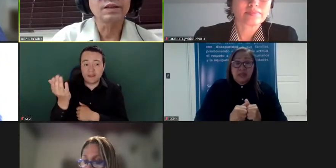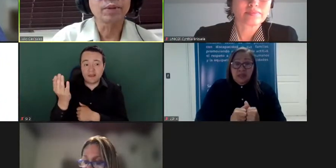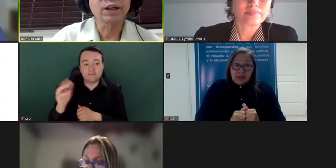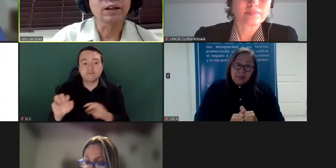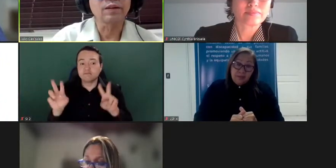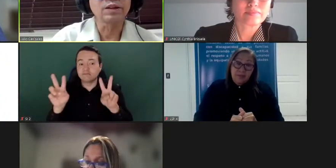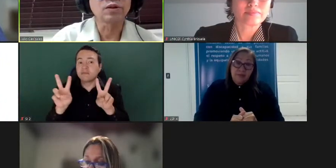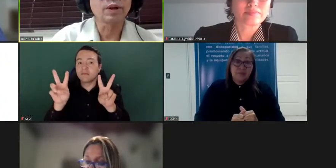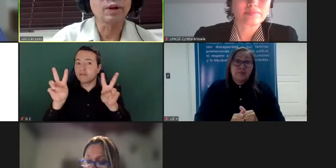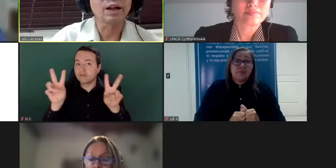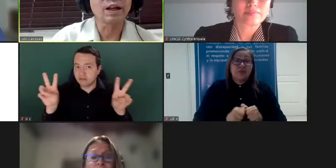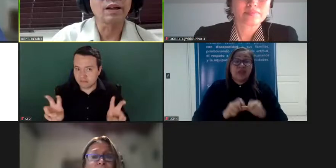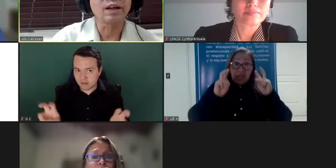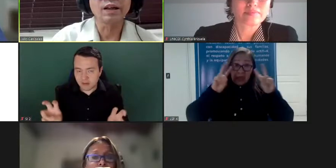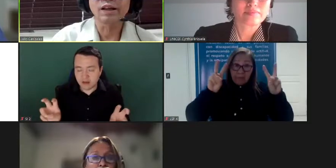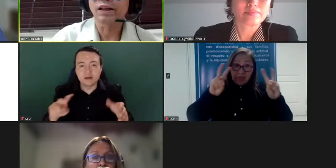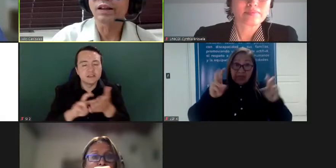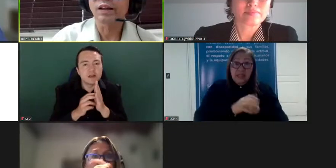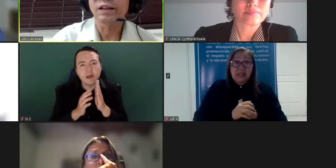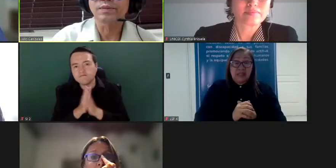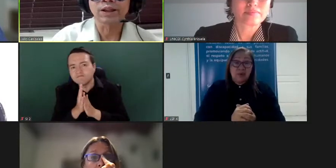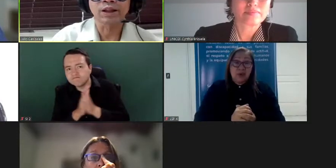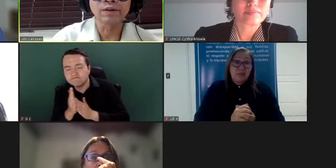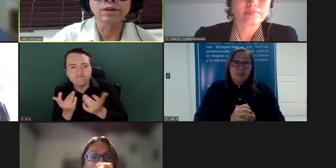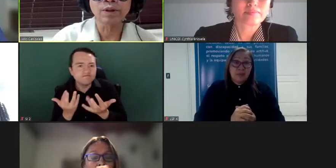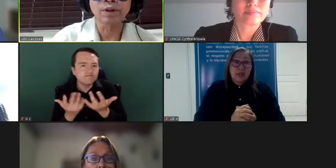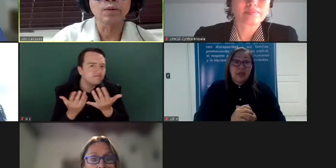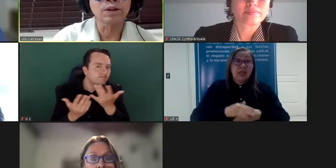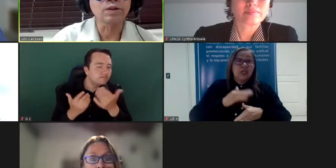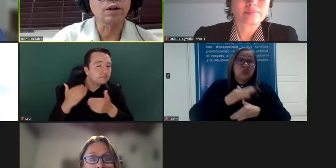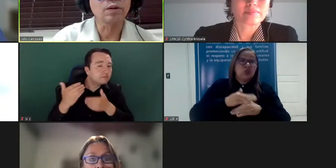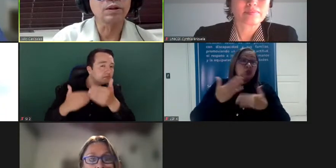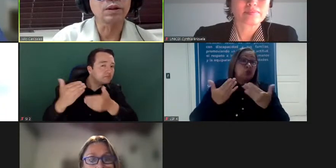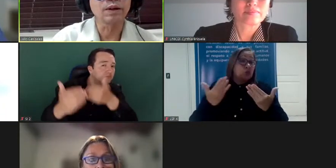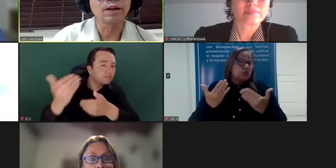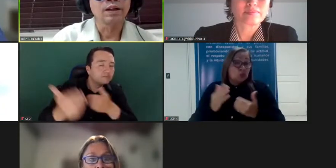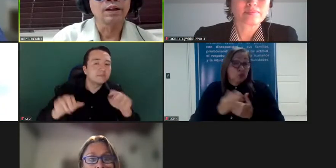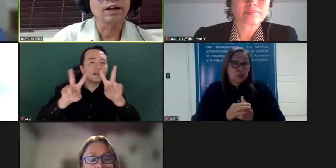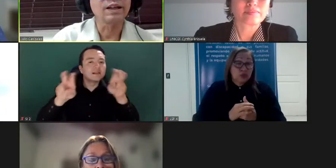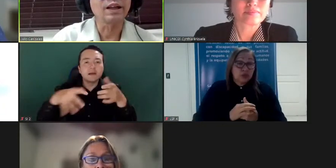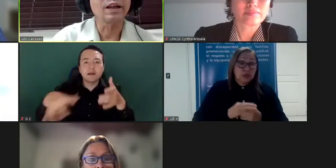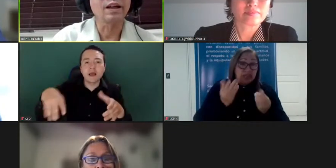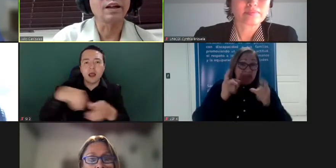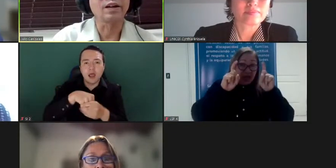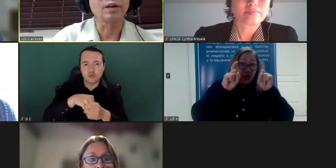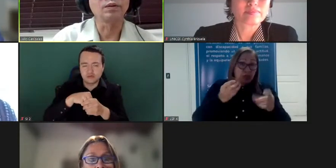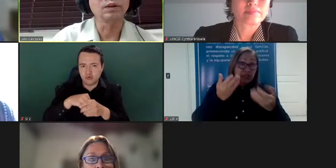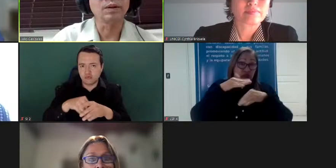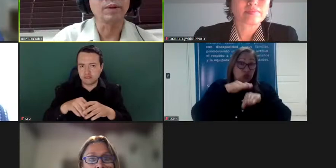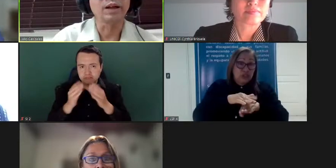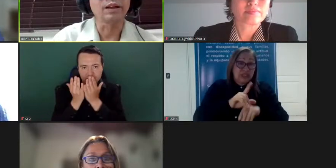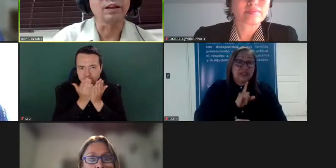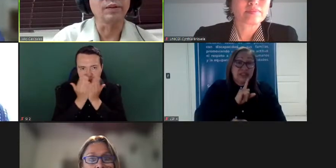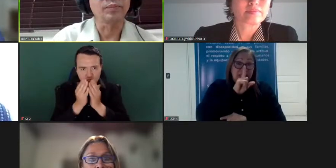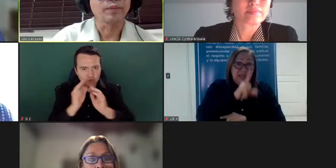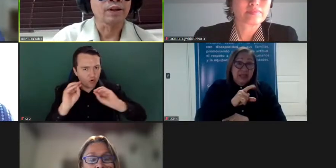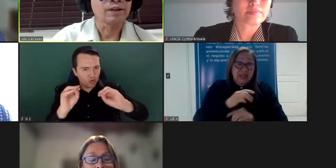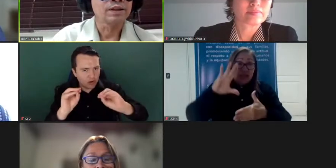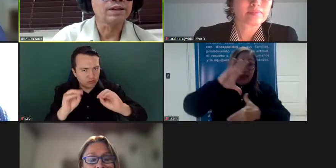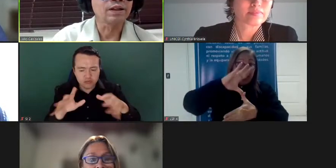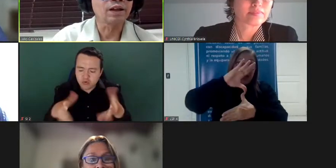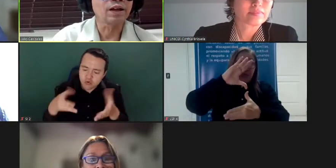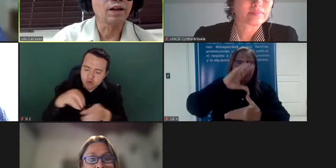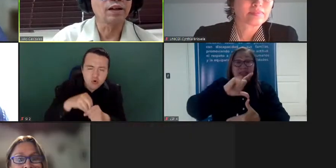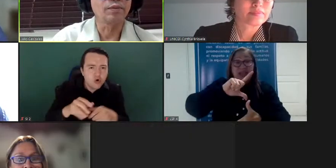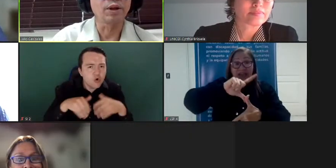will be talking about expectations on inclusive high quality